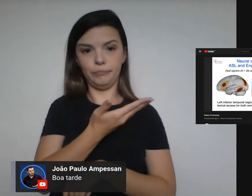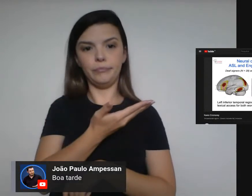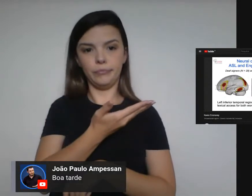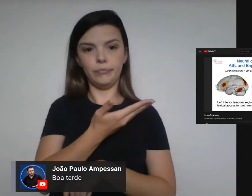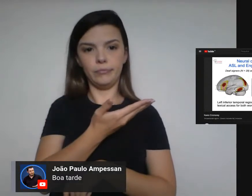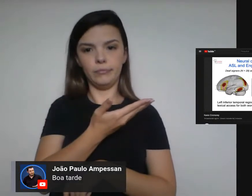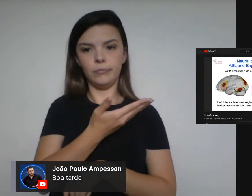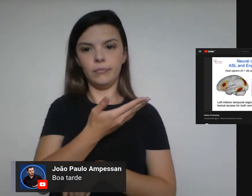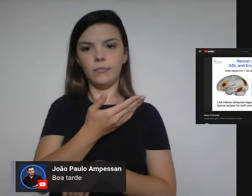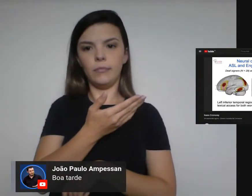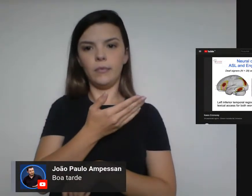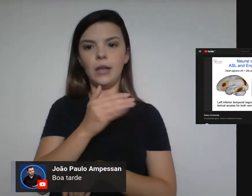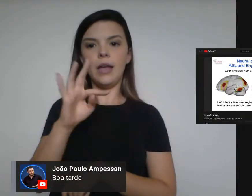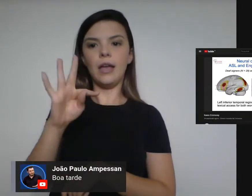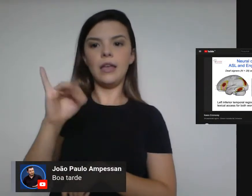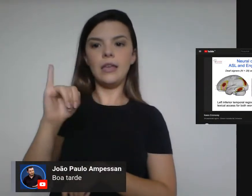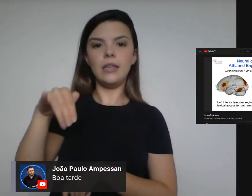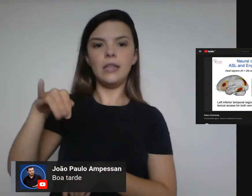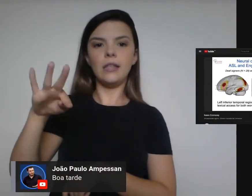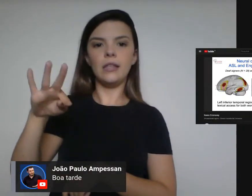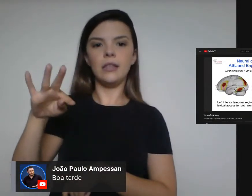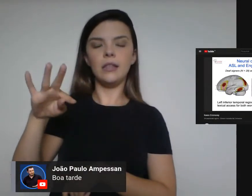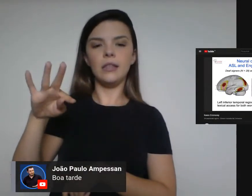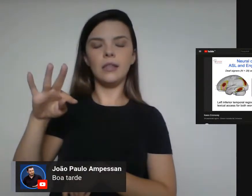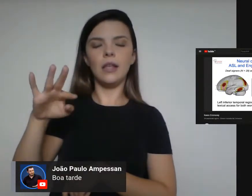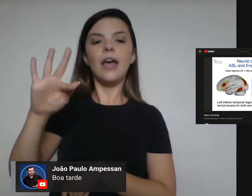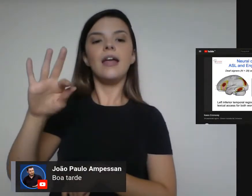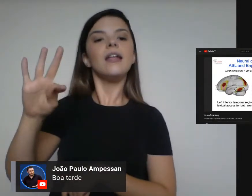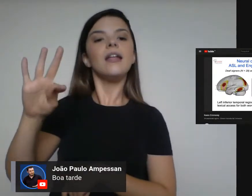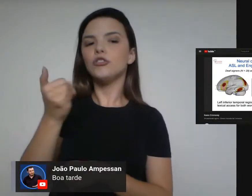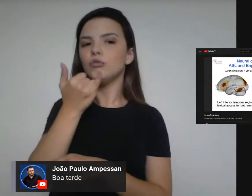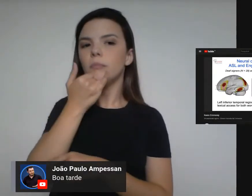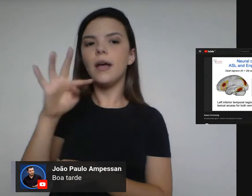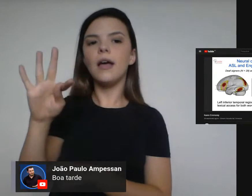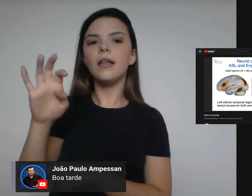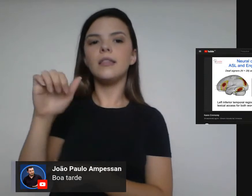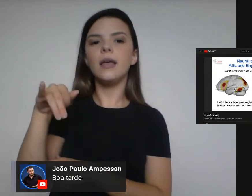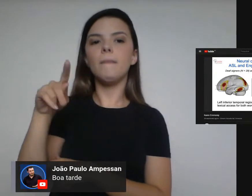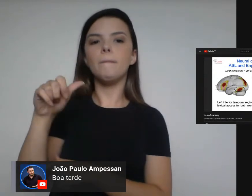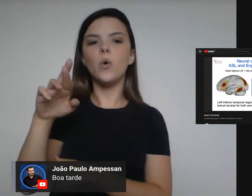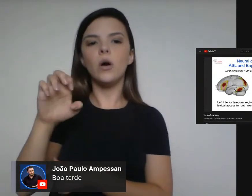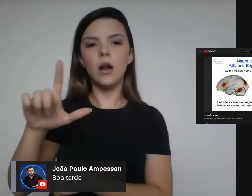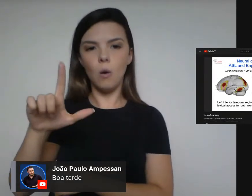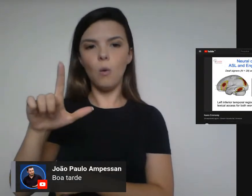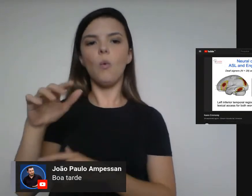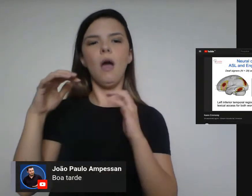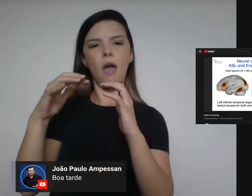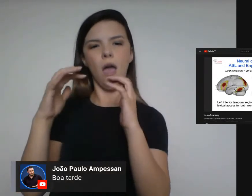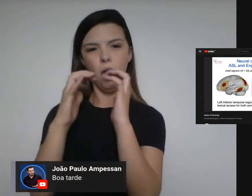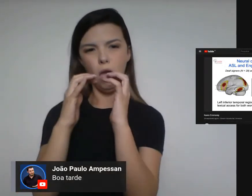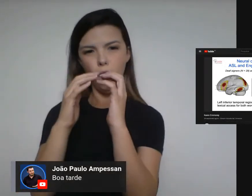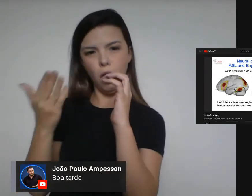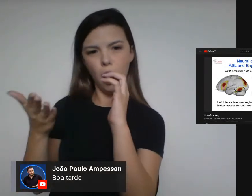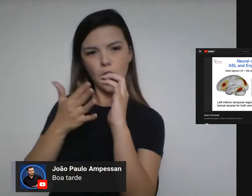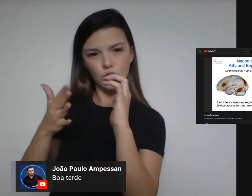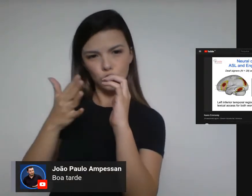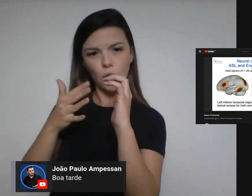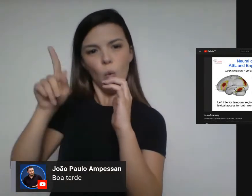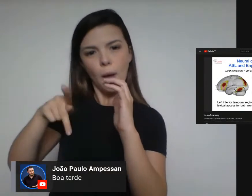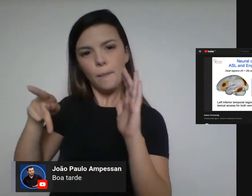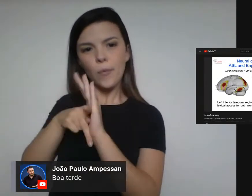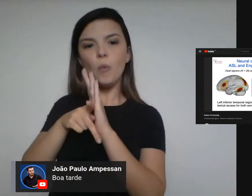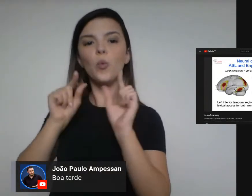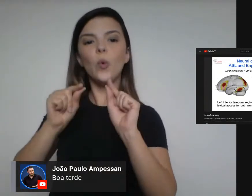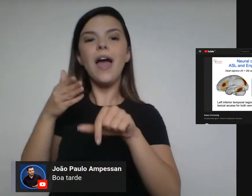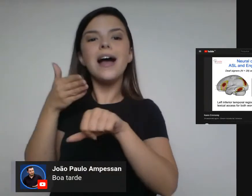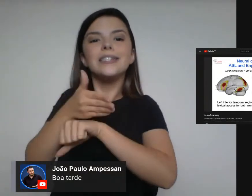temporal region. And this region has been hypothesized to be involved in conceptually driven lexical access